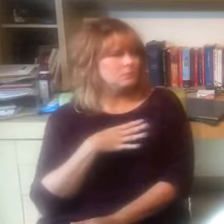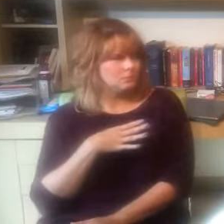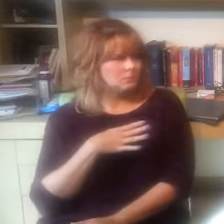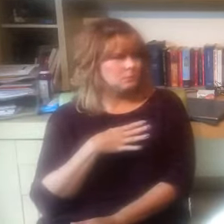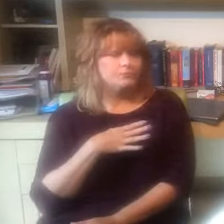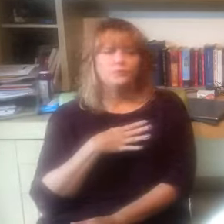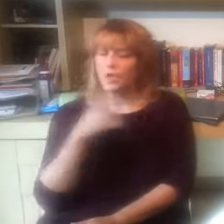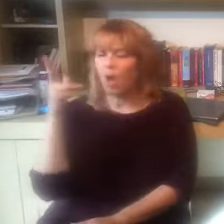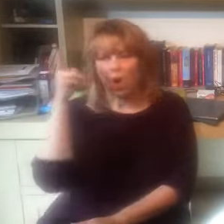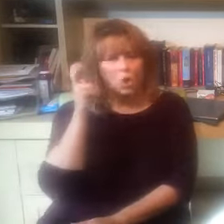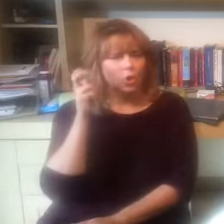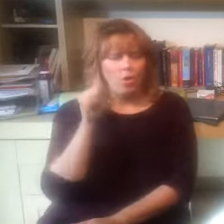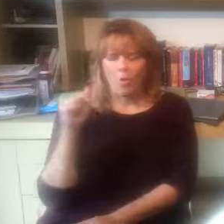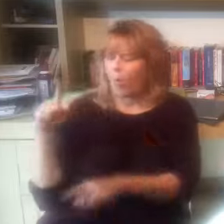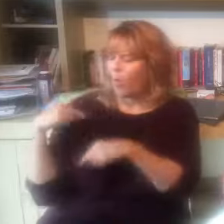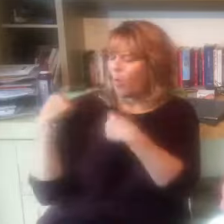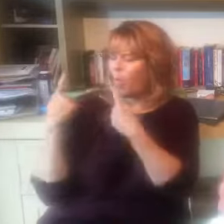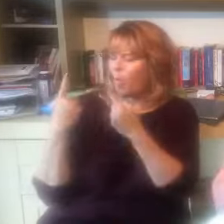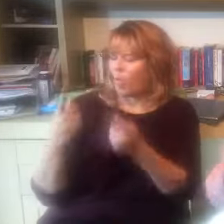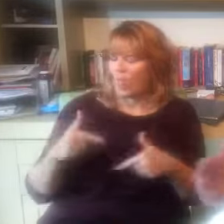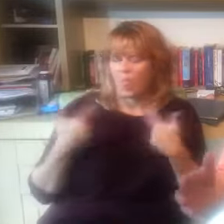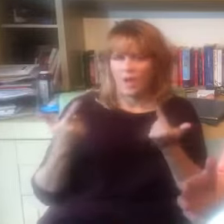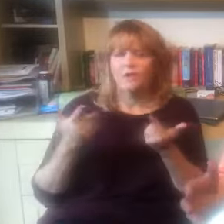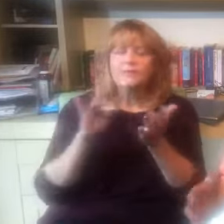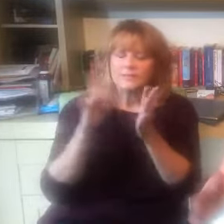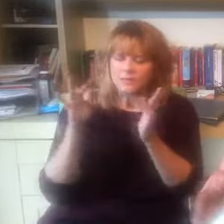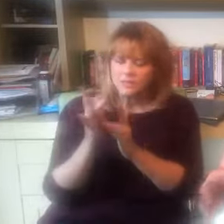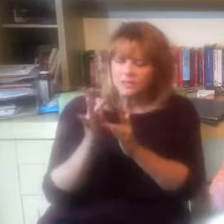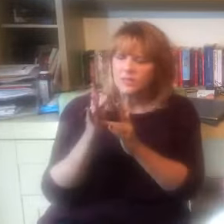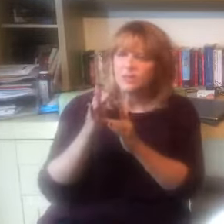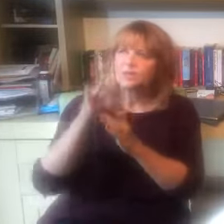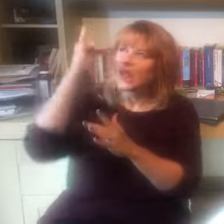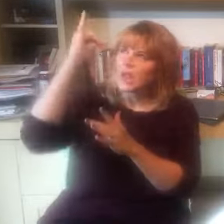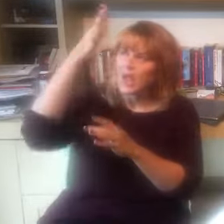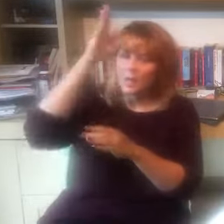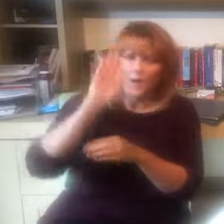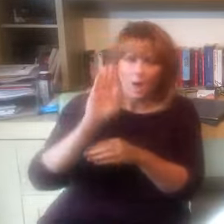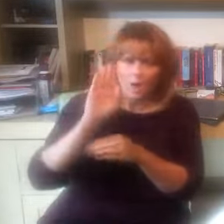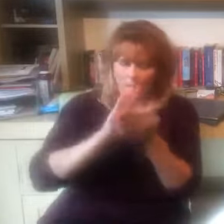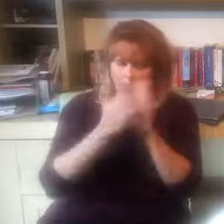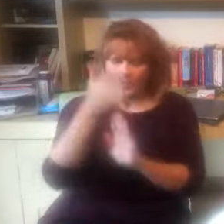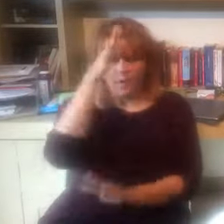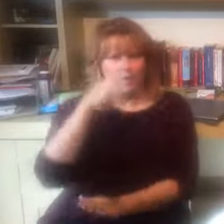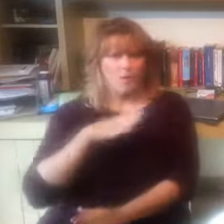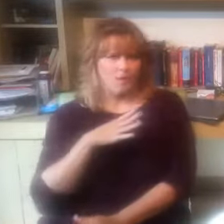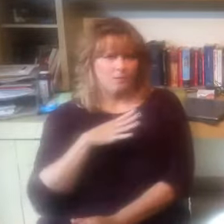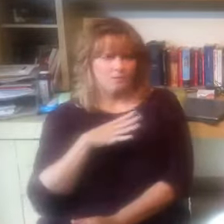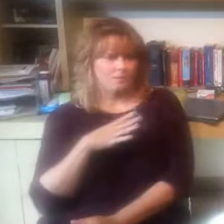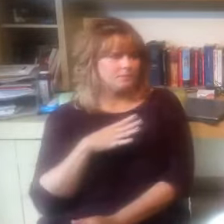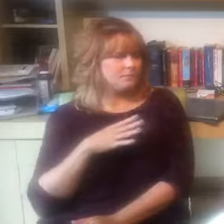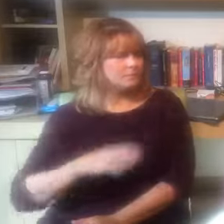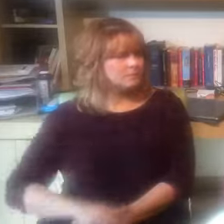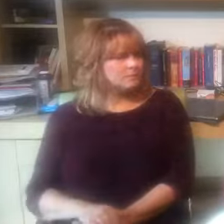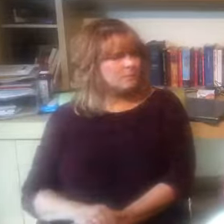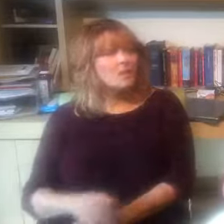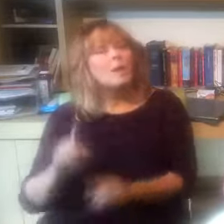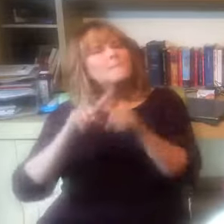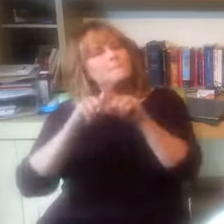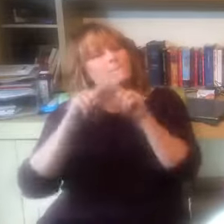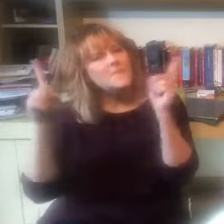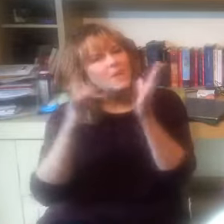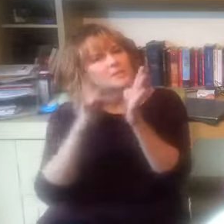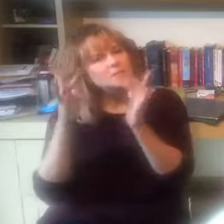That's what I've heard my whole life. Jesus was God that became man. But